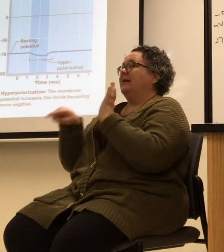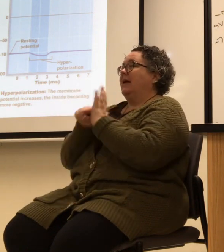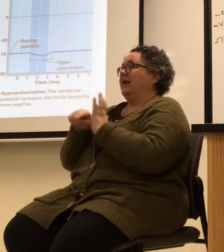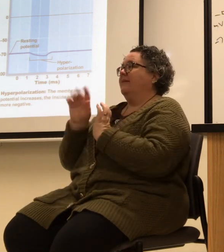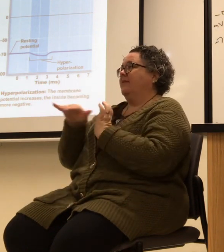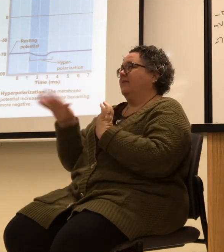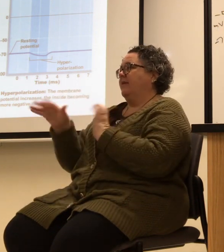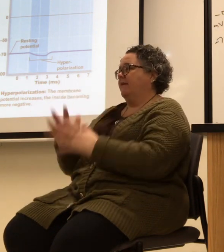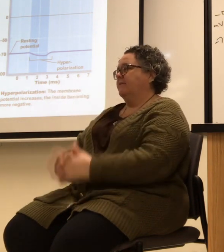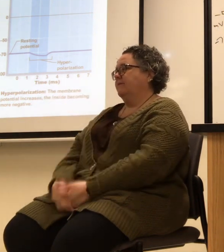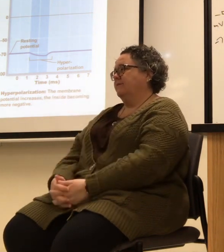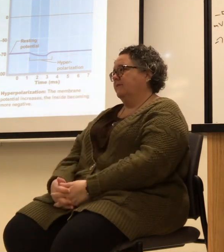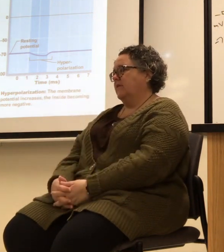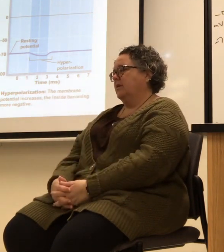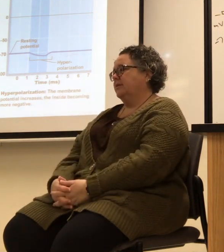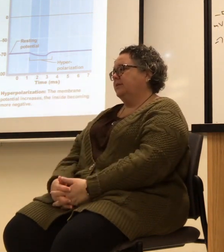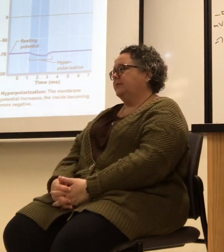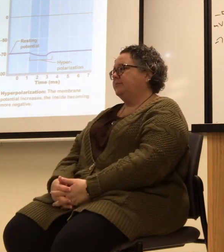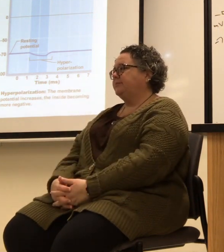-55.